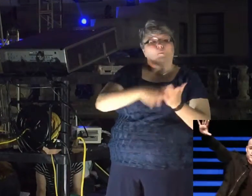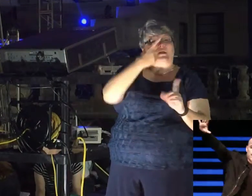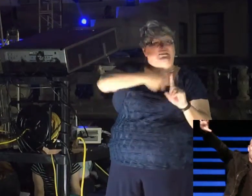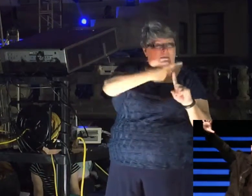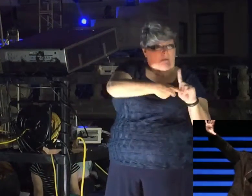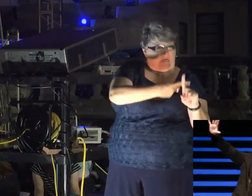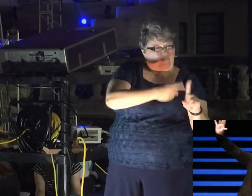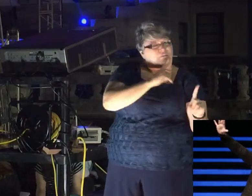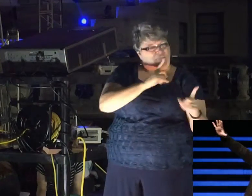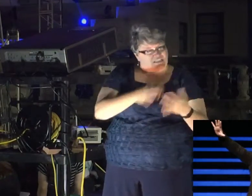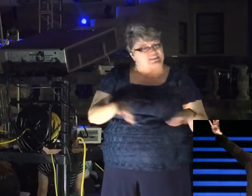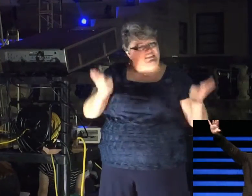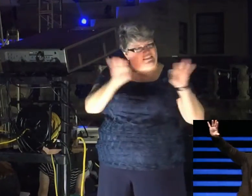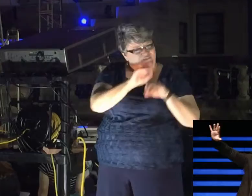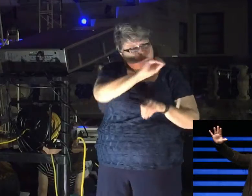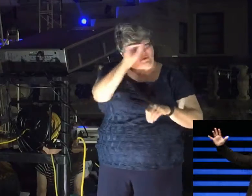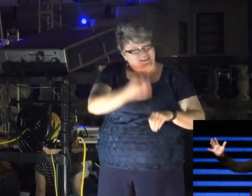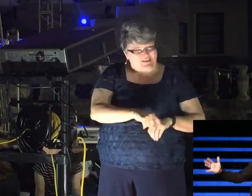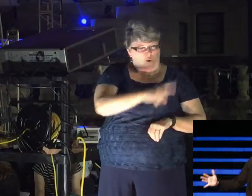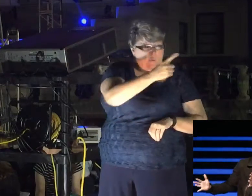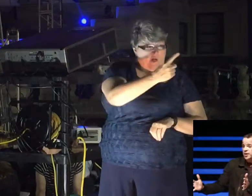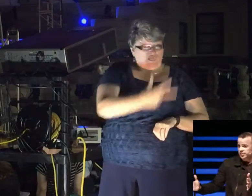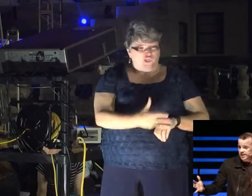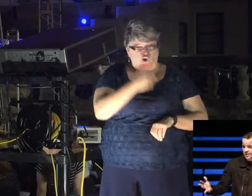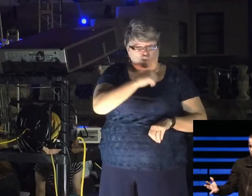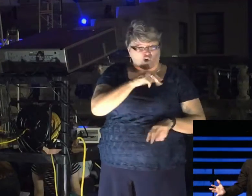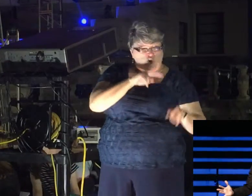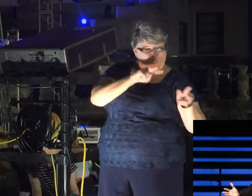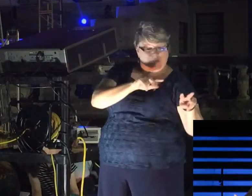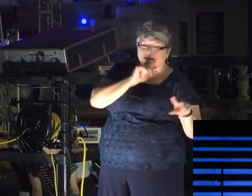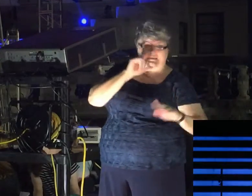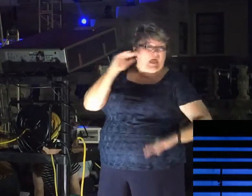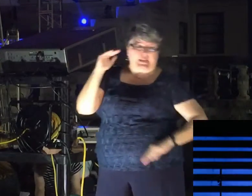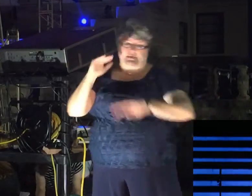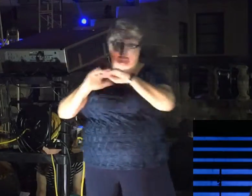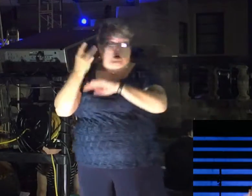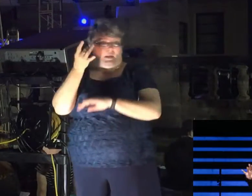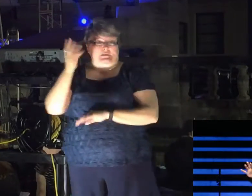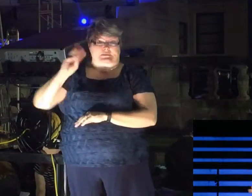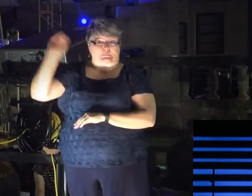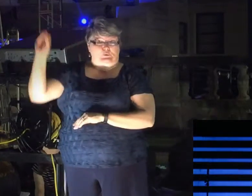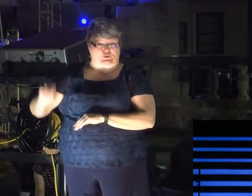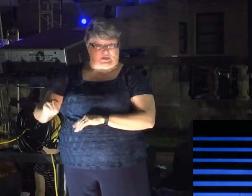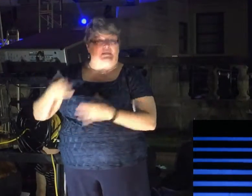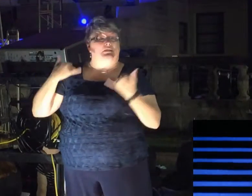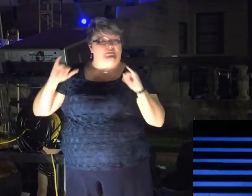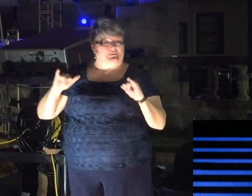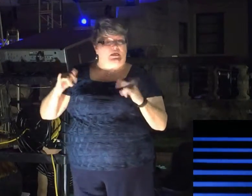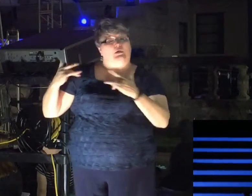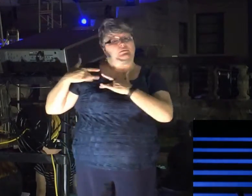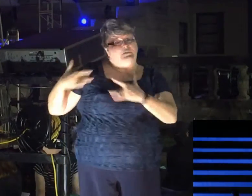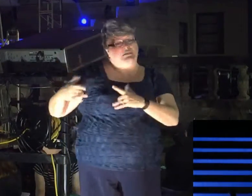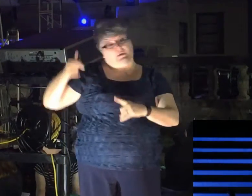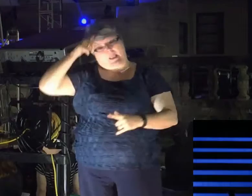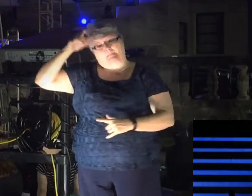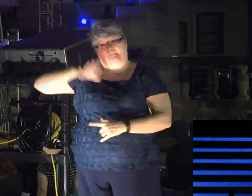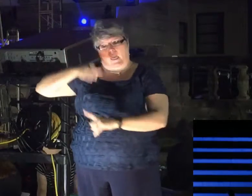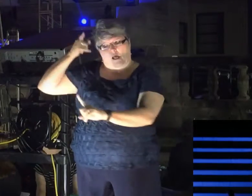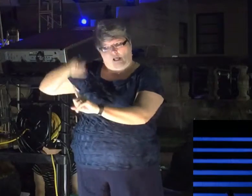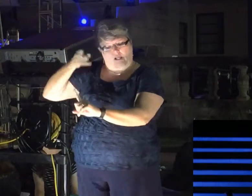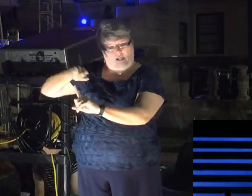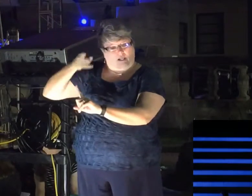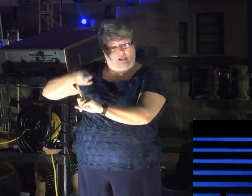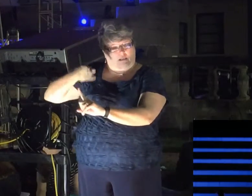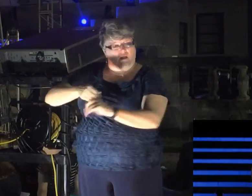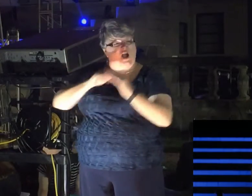of women saying at least once a month, which is a significant percentage. That's 1 out of every 3 girls. But that's nowhere near 86%. It is still largely a